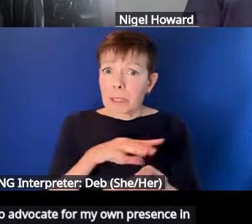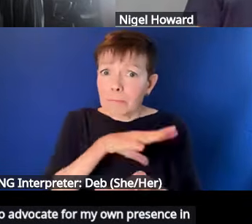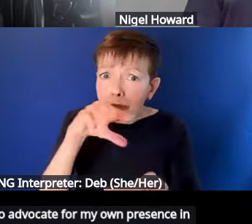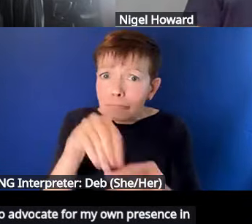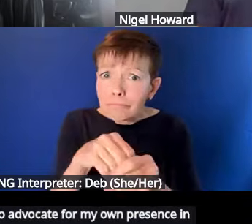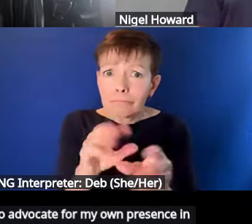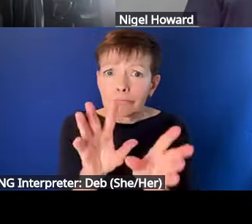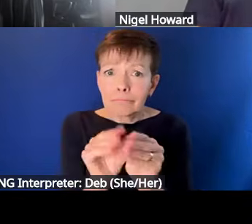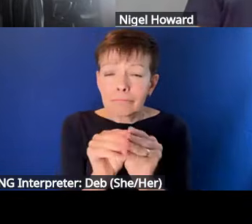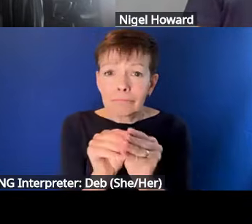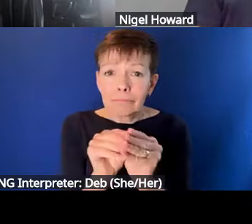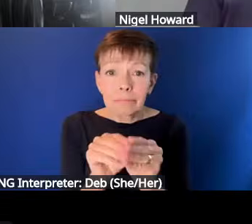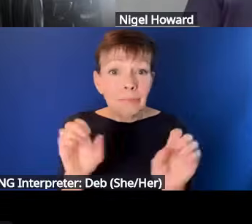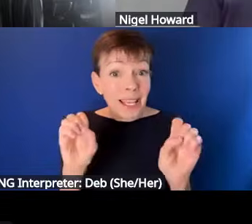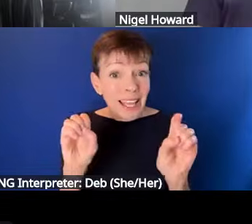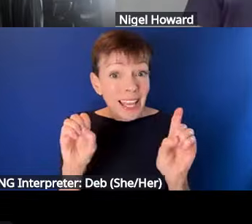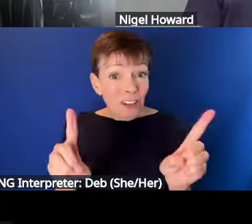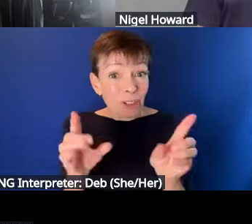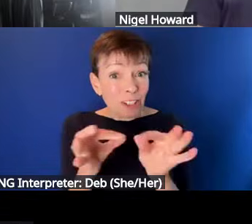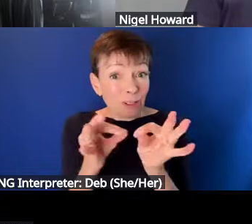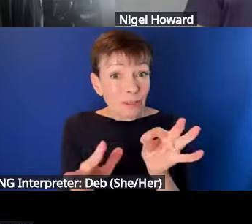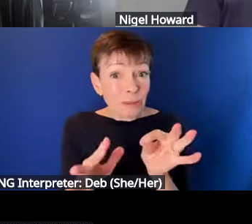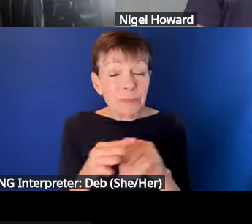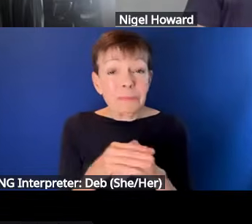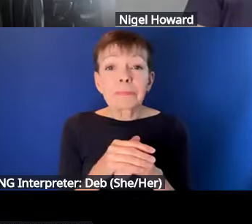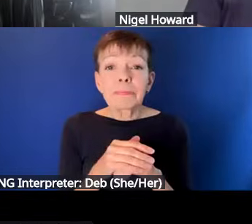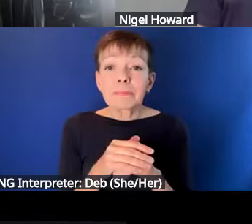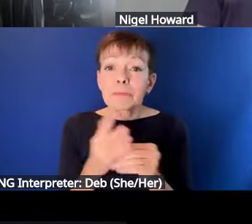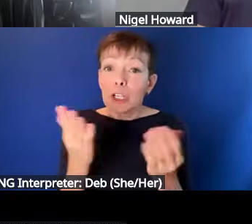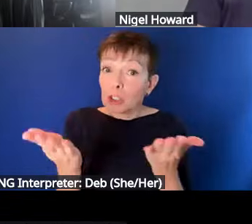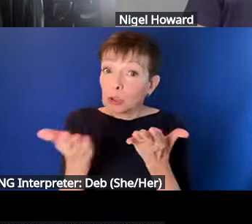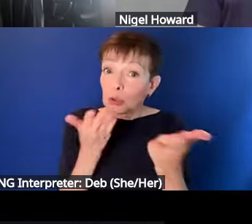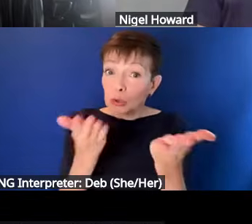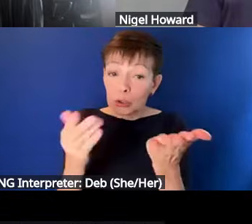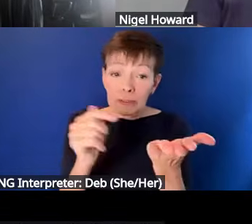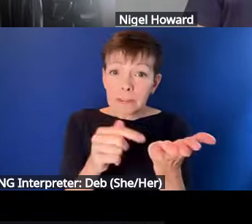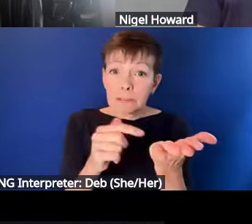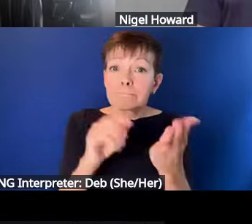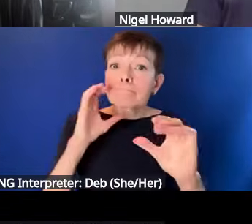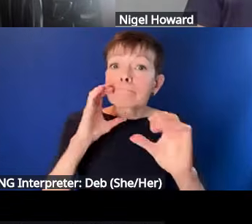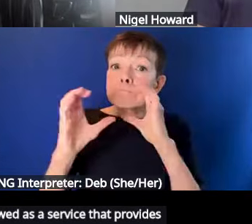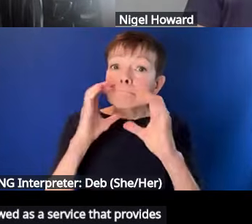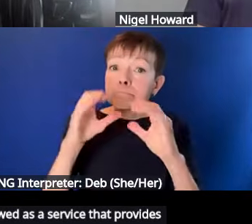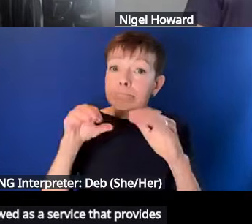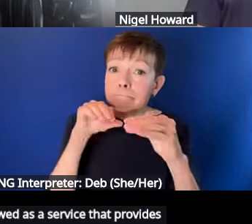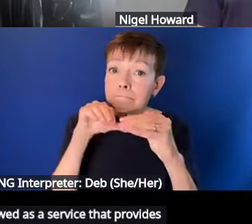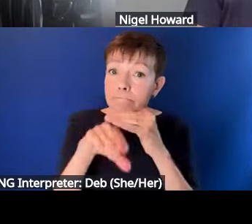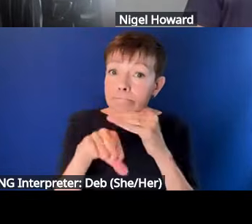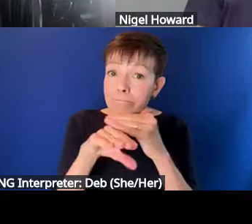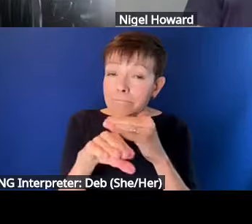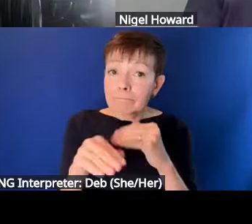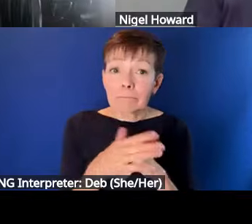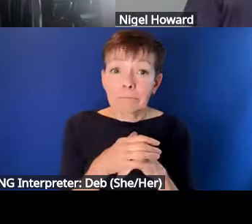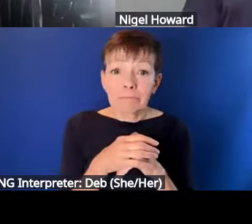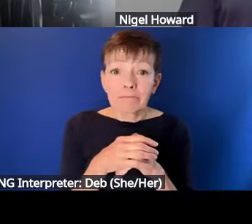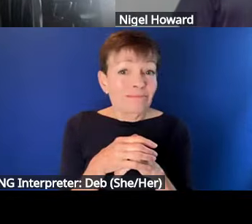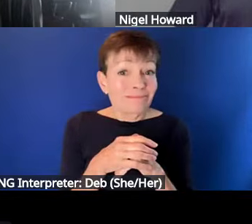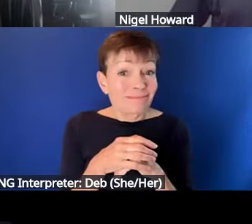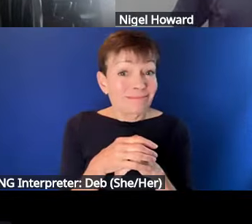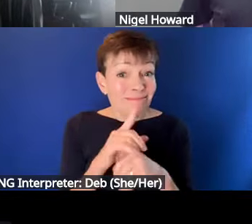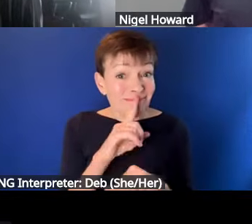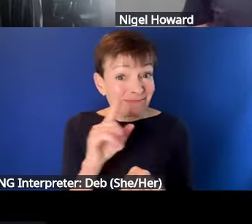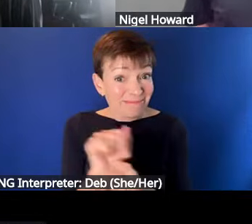Educational interpreters are frequently viewed as a service that provides communication access. In reality, we are members